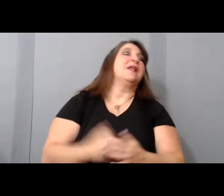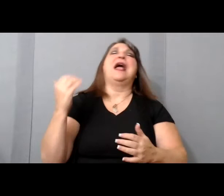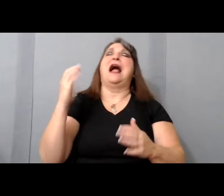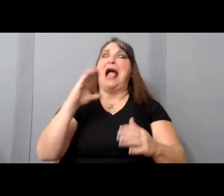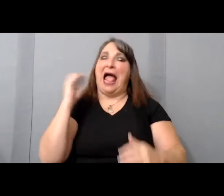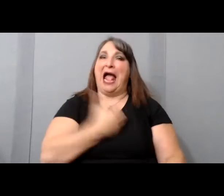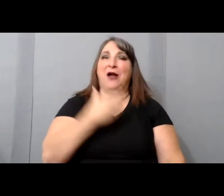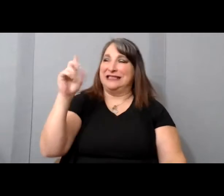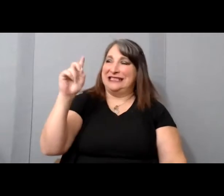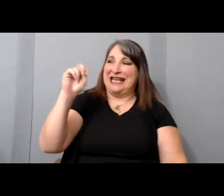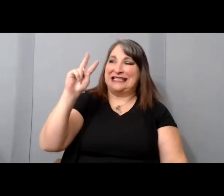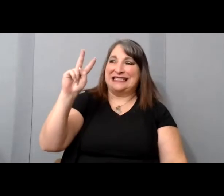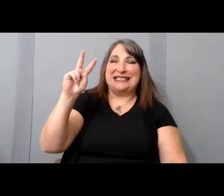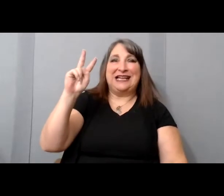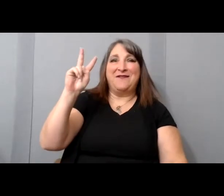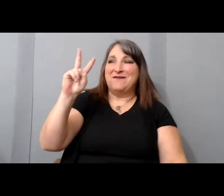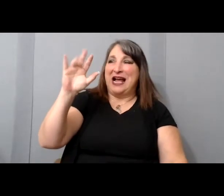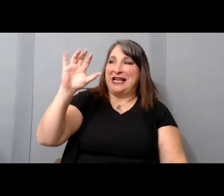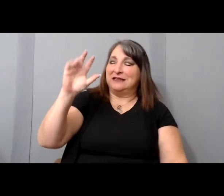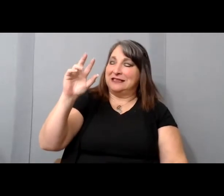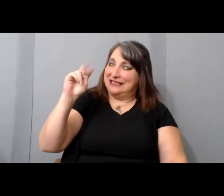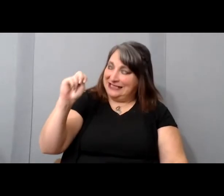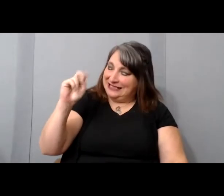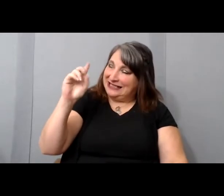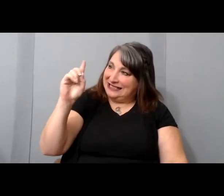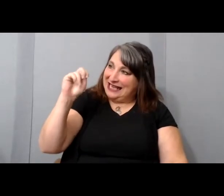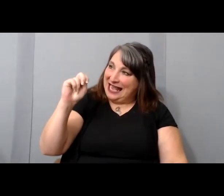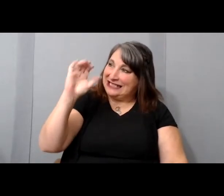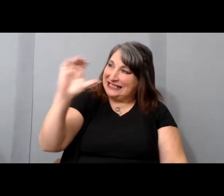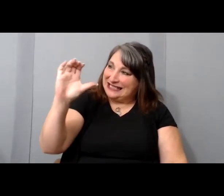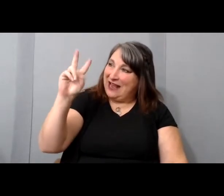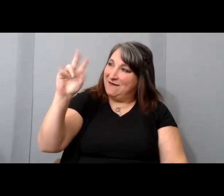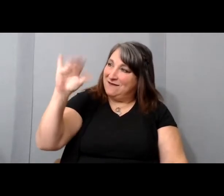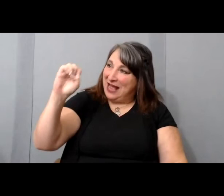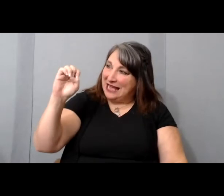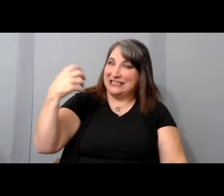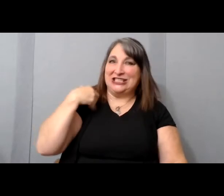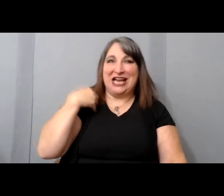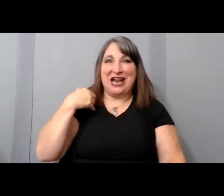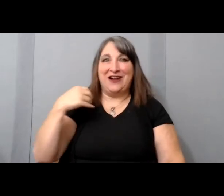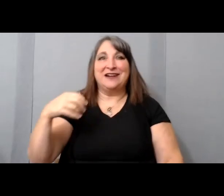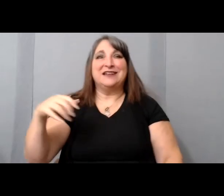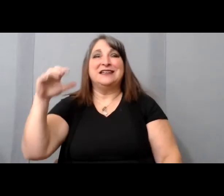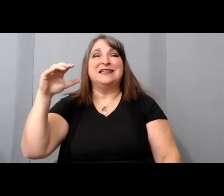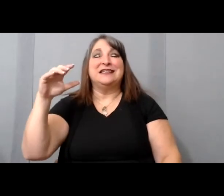Chair, now Senator Maria Elena Durazo. Senator.